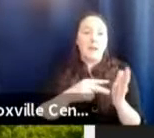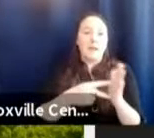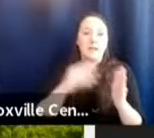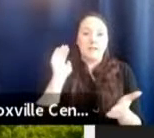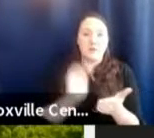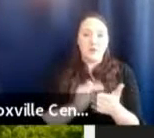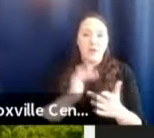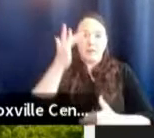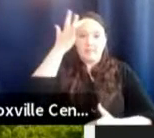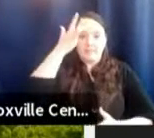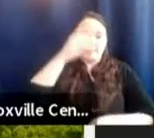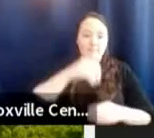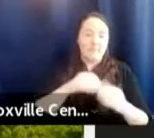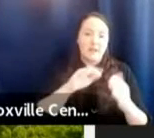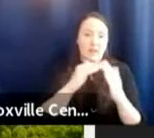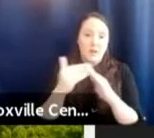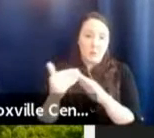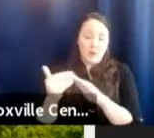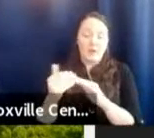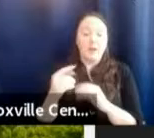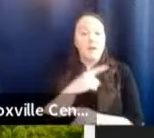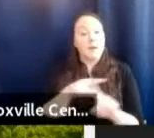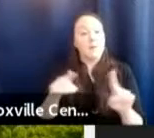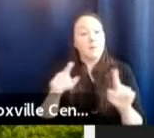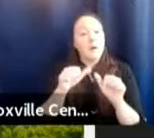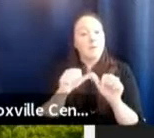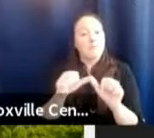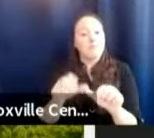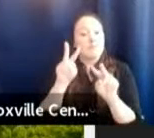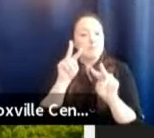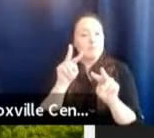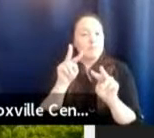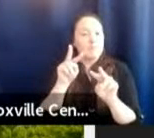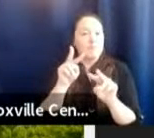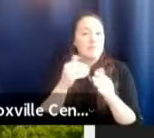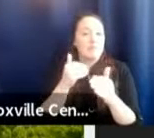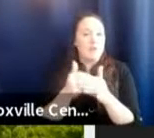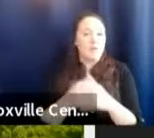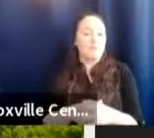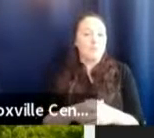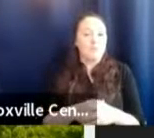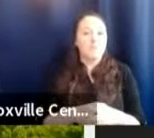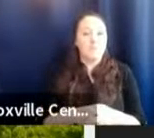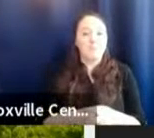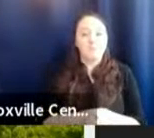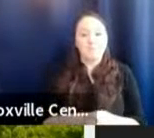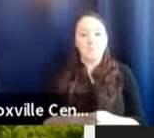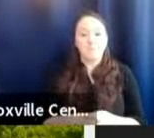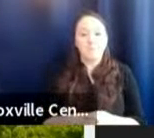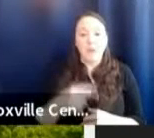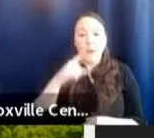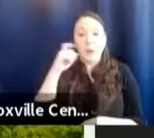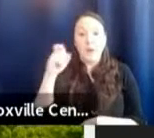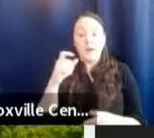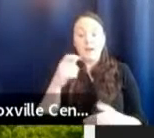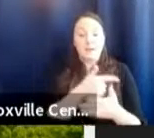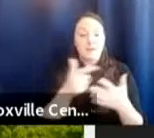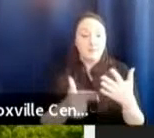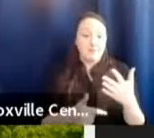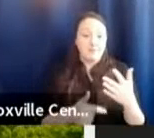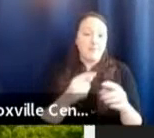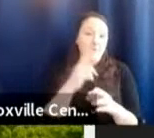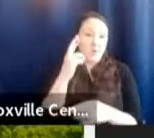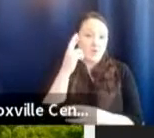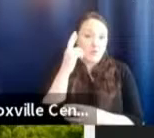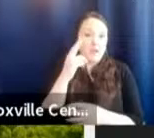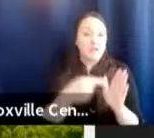across our community. But we will continue to keep a close eye on this metric. Because of these factors, we are representing this